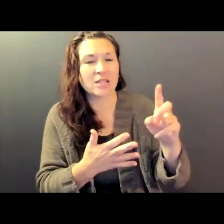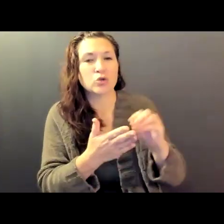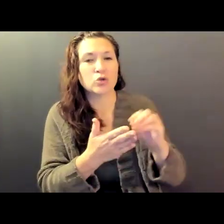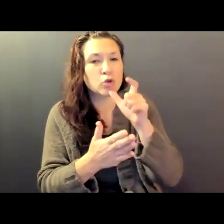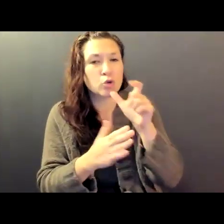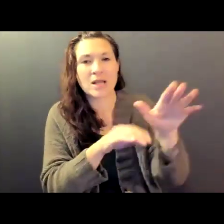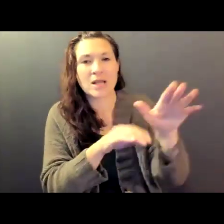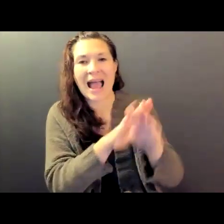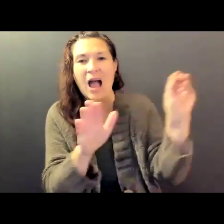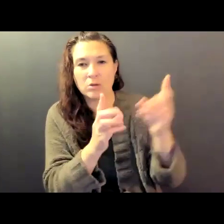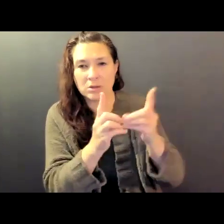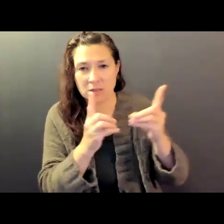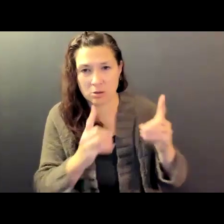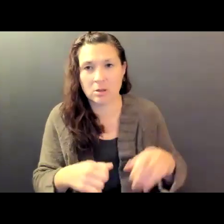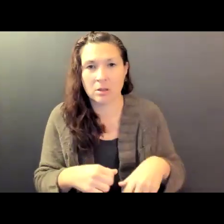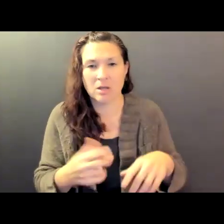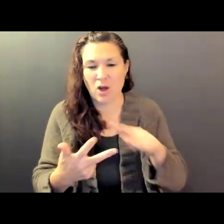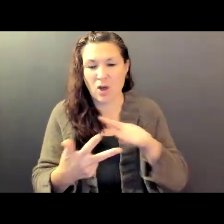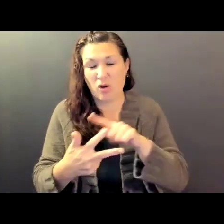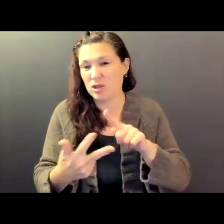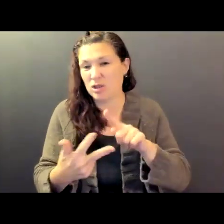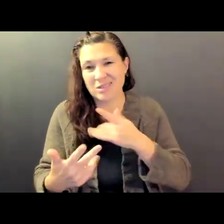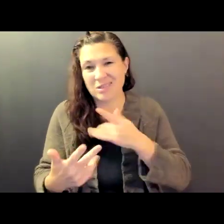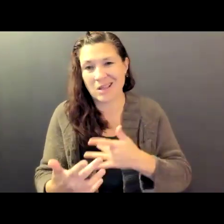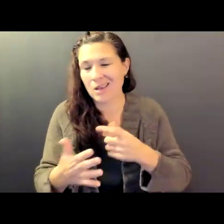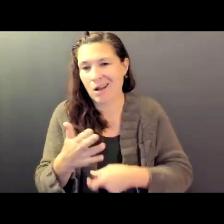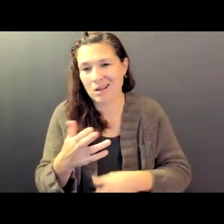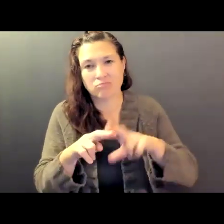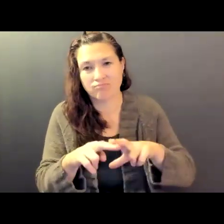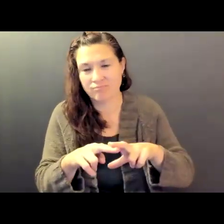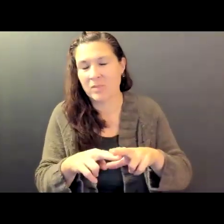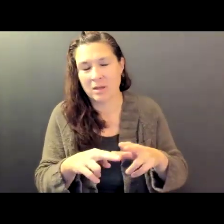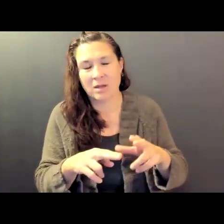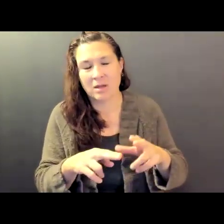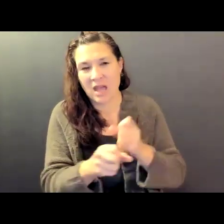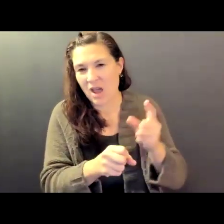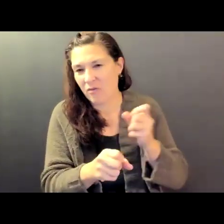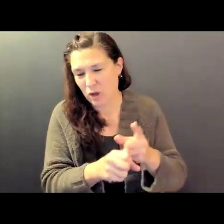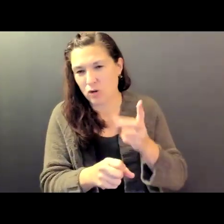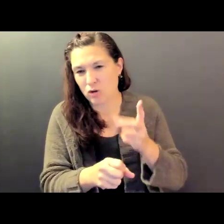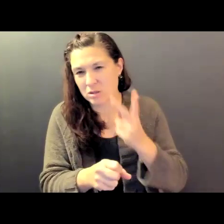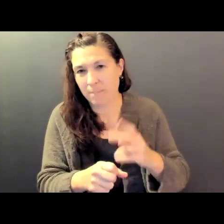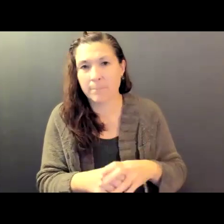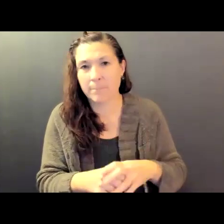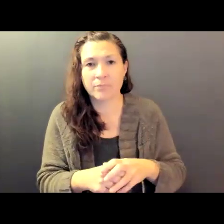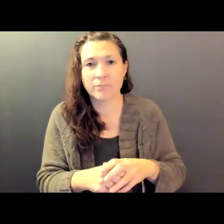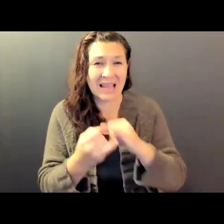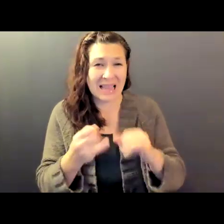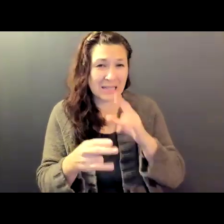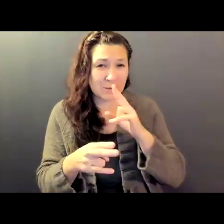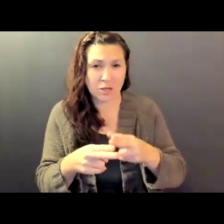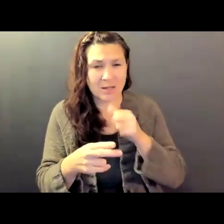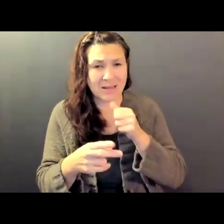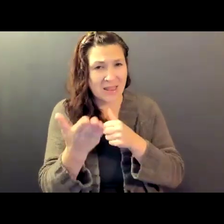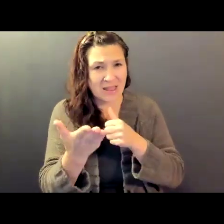of inflationary costs of program growth, program expense growth from year to year. The last thing I'll say is not on this list, but there